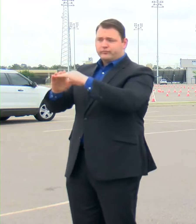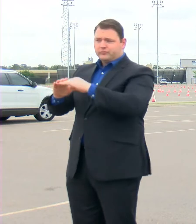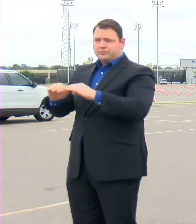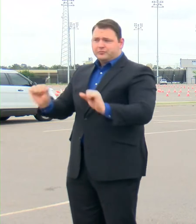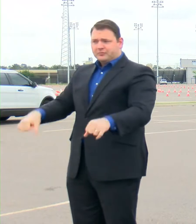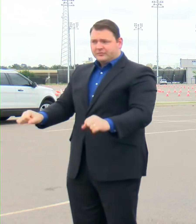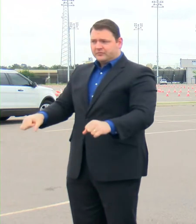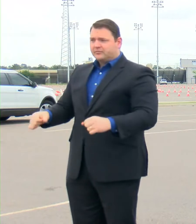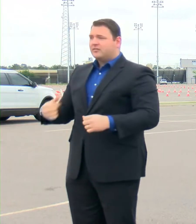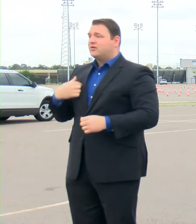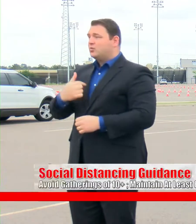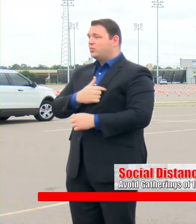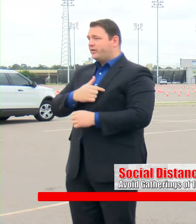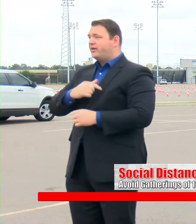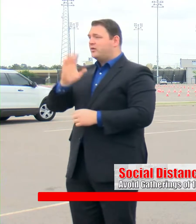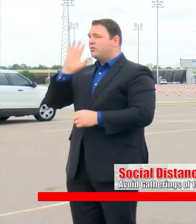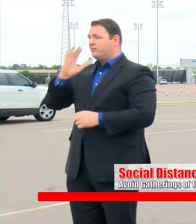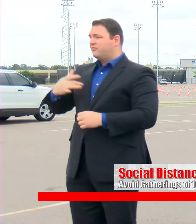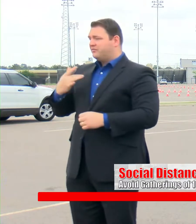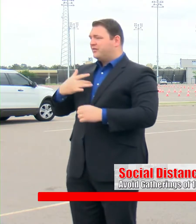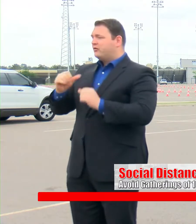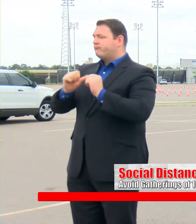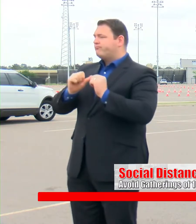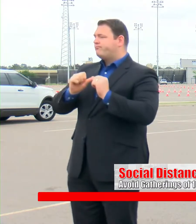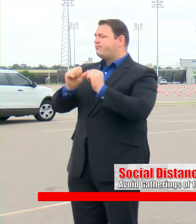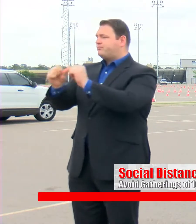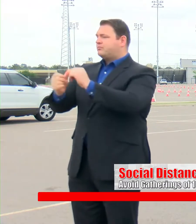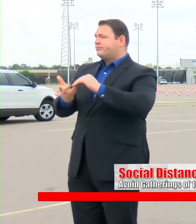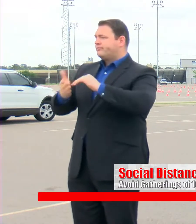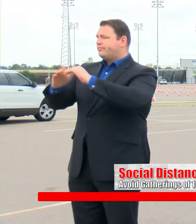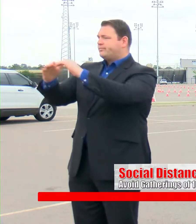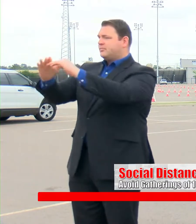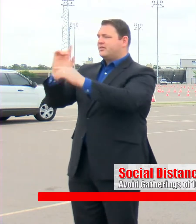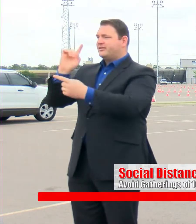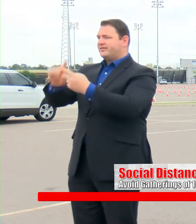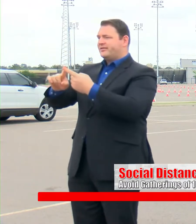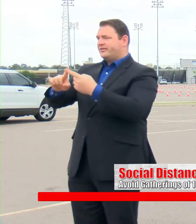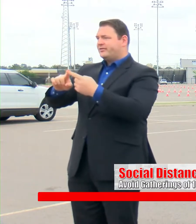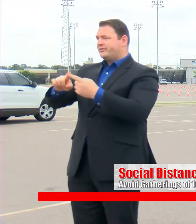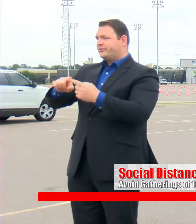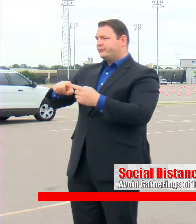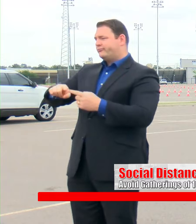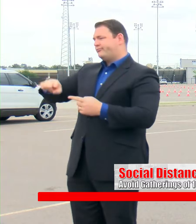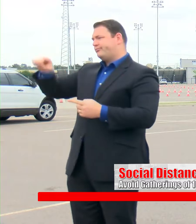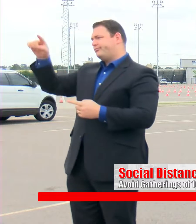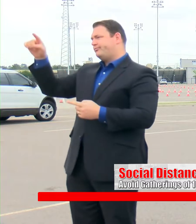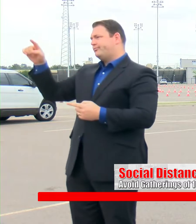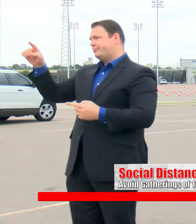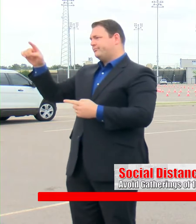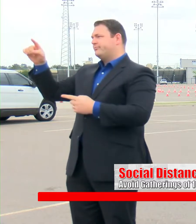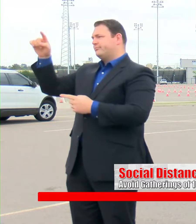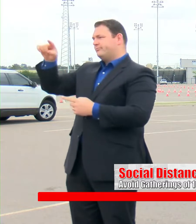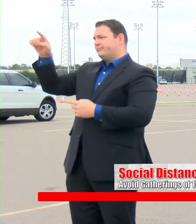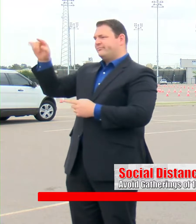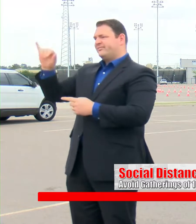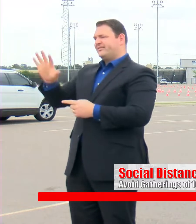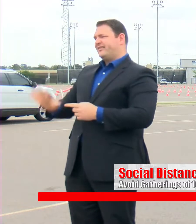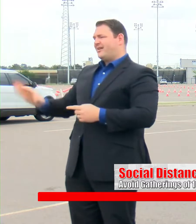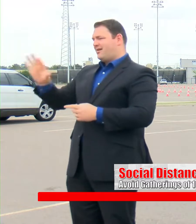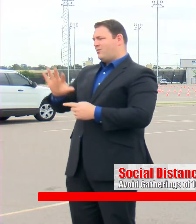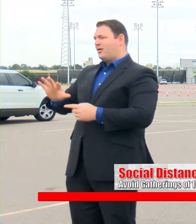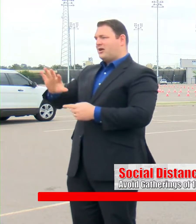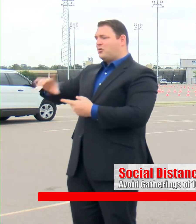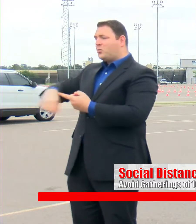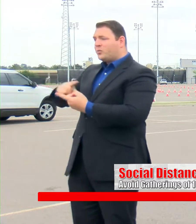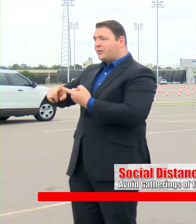reach the peak, which based on the medical professionals' opinions, what they're providing us, the peak could